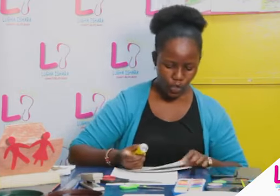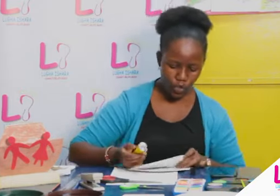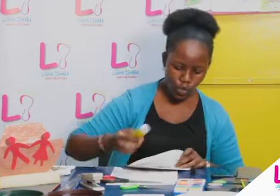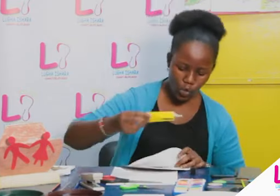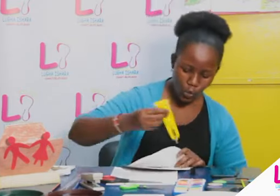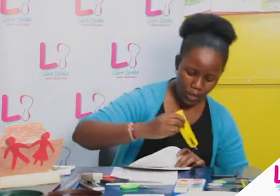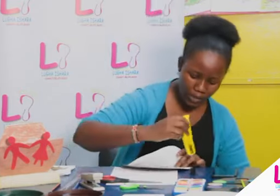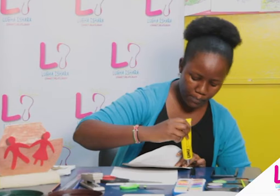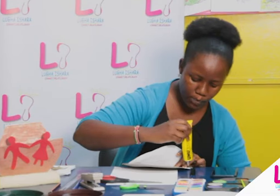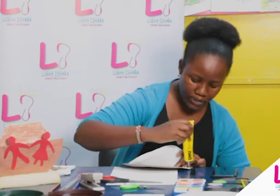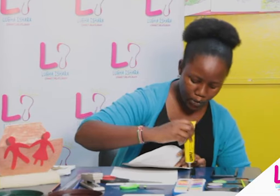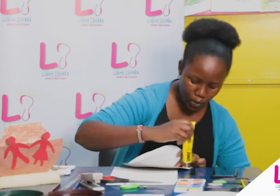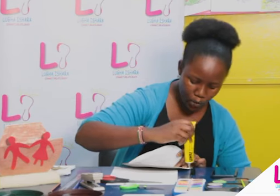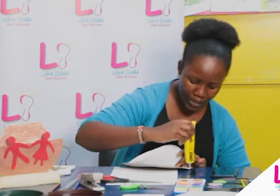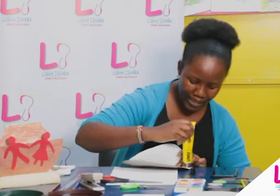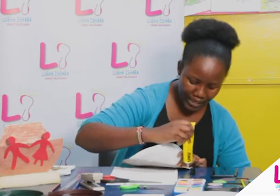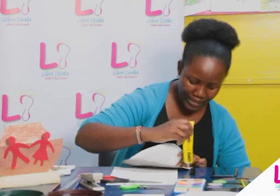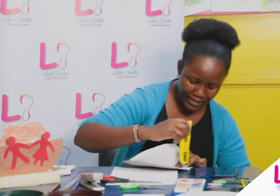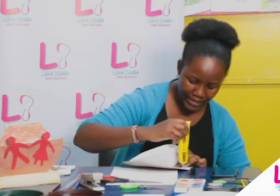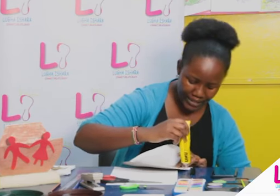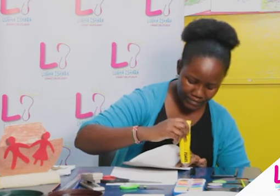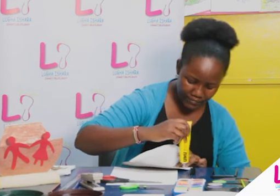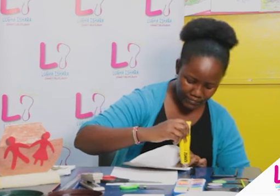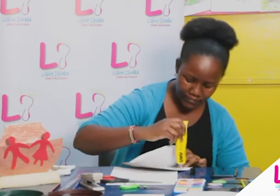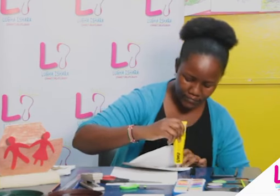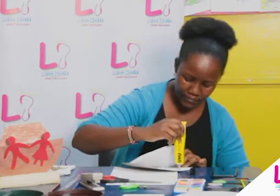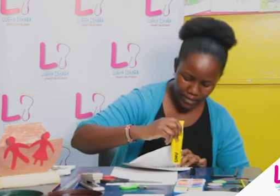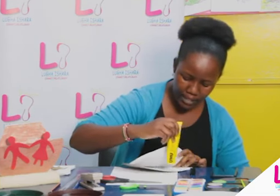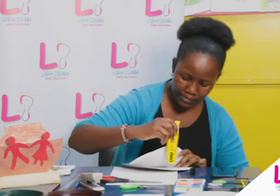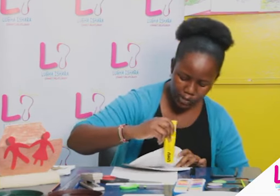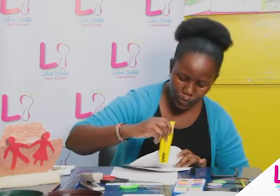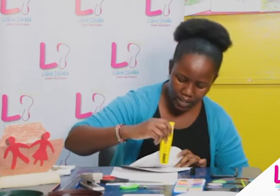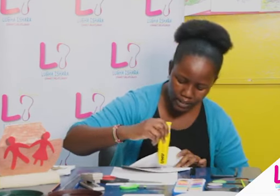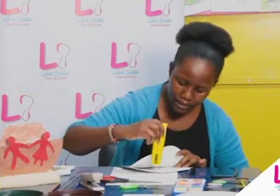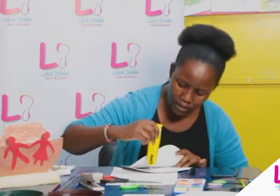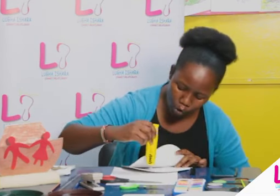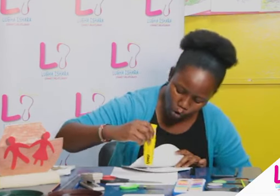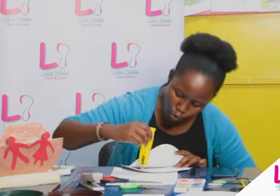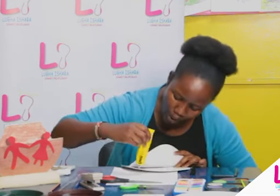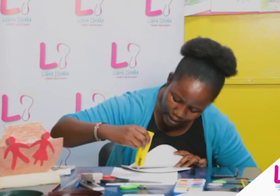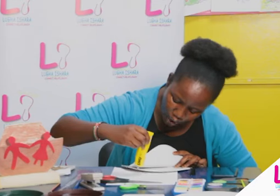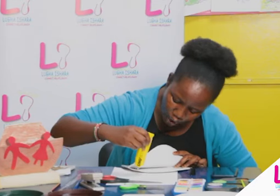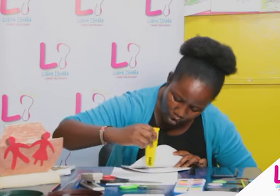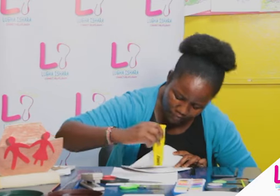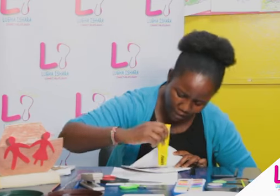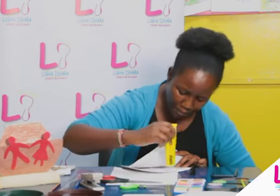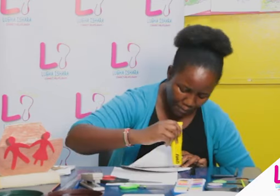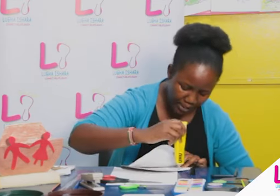you will put the glue nicely in between or on one of the paper